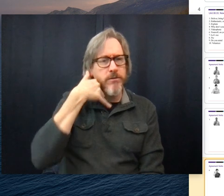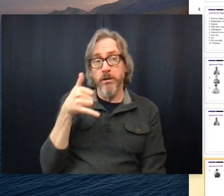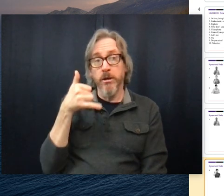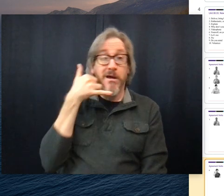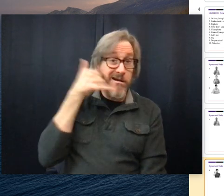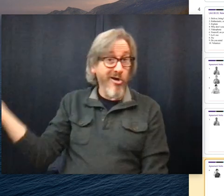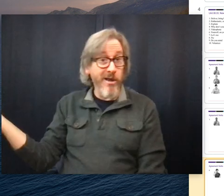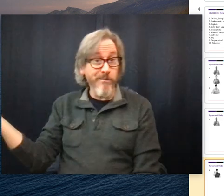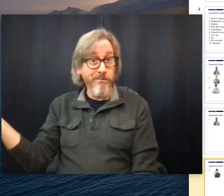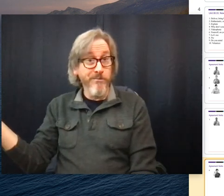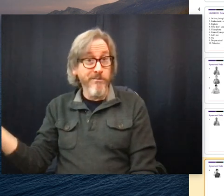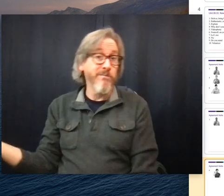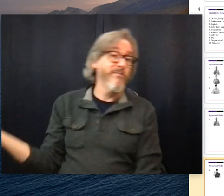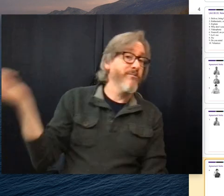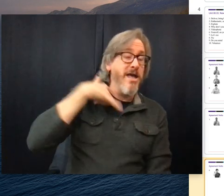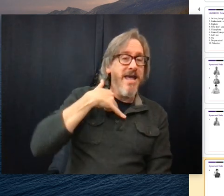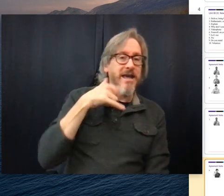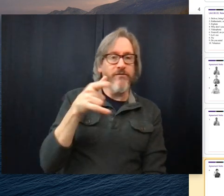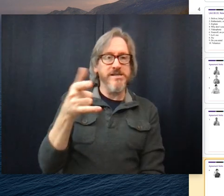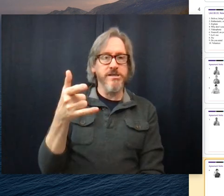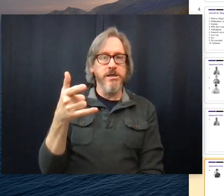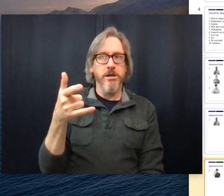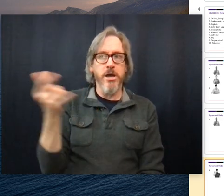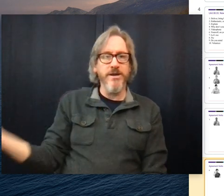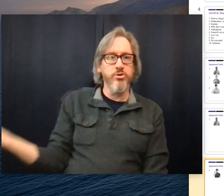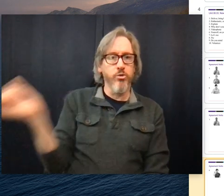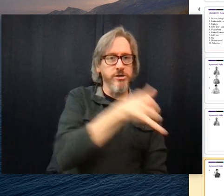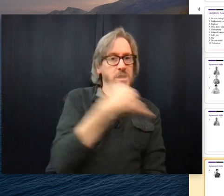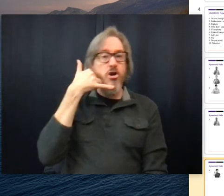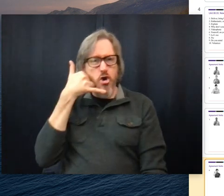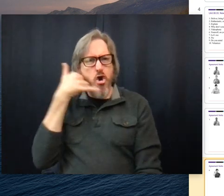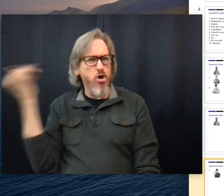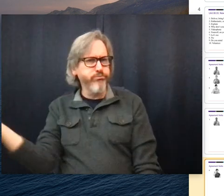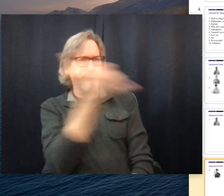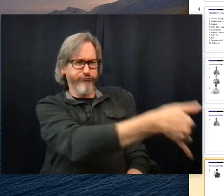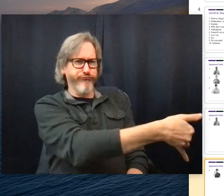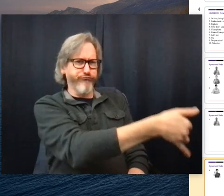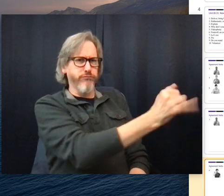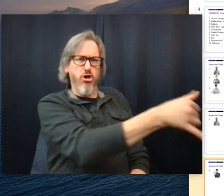call him. If it's coming toward